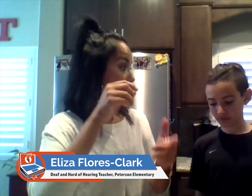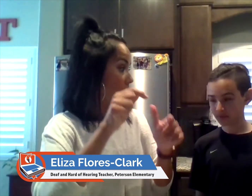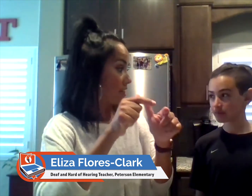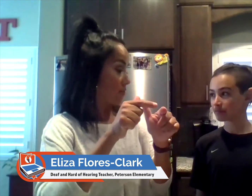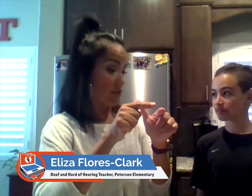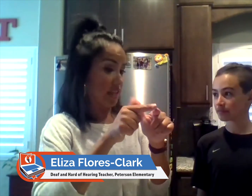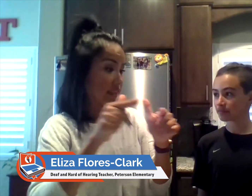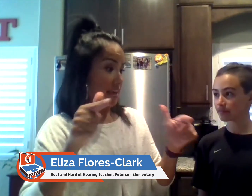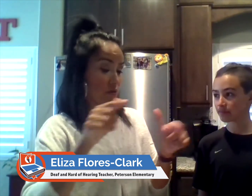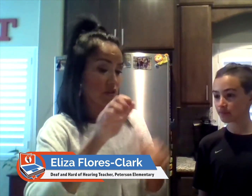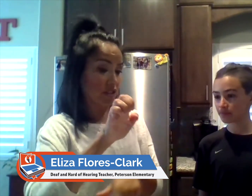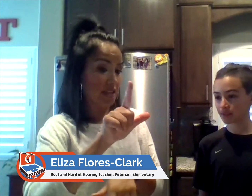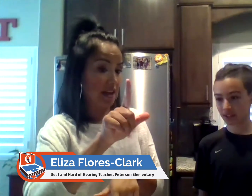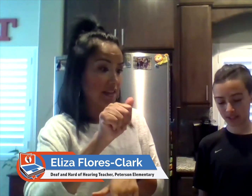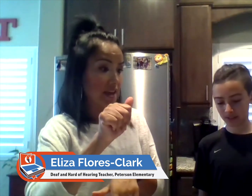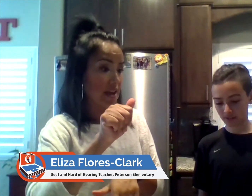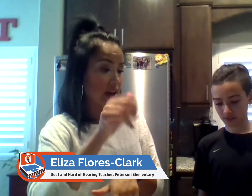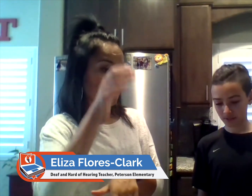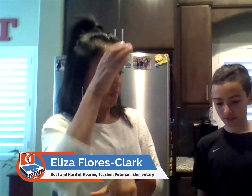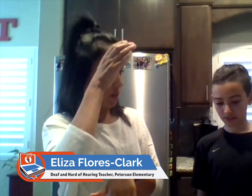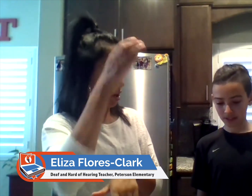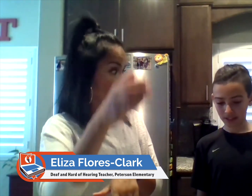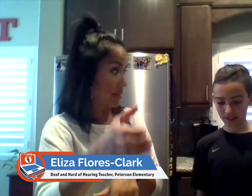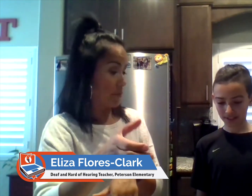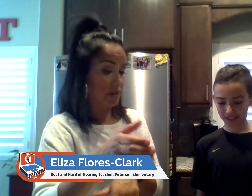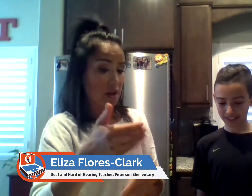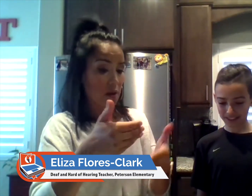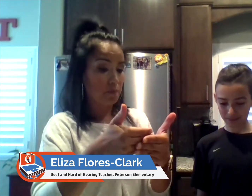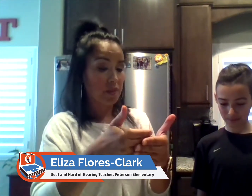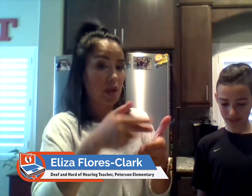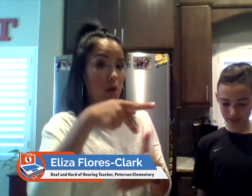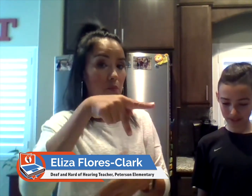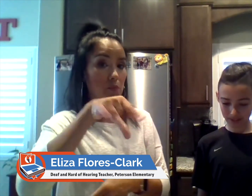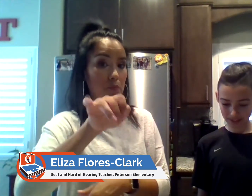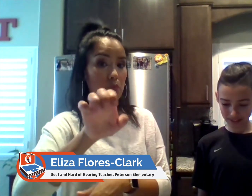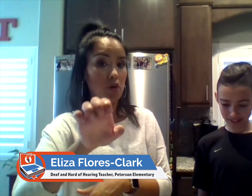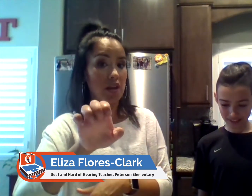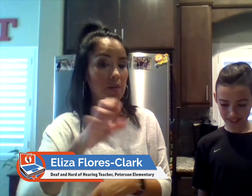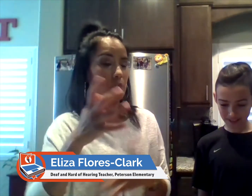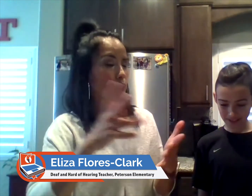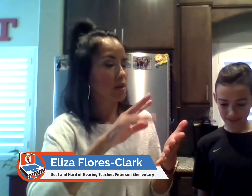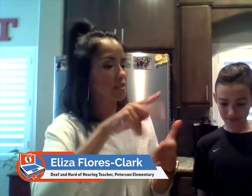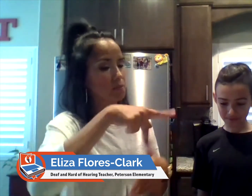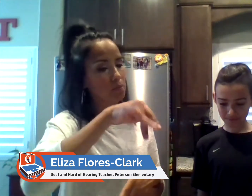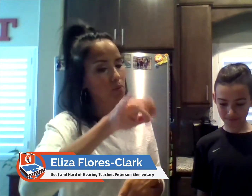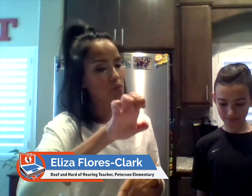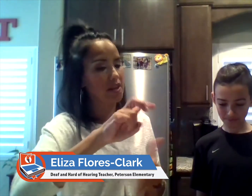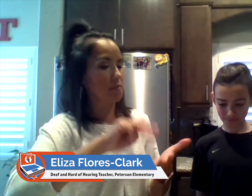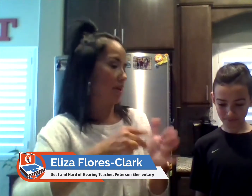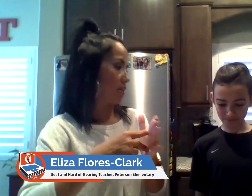as far as a language, an ELA concept, pre. What does pre mean,